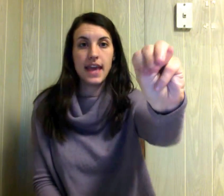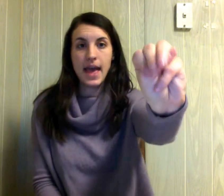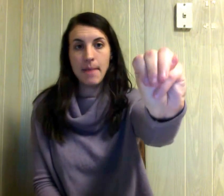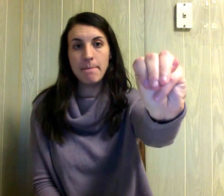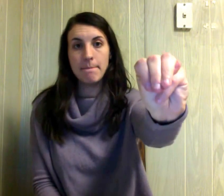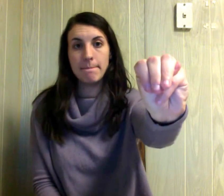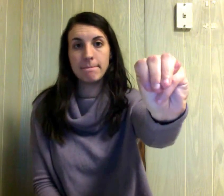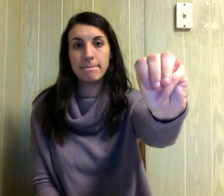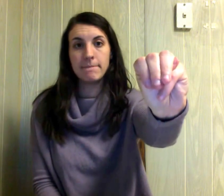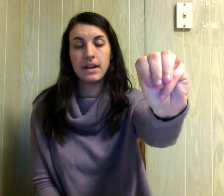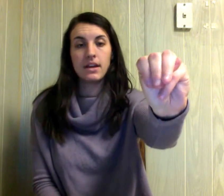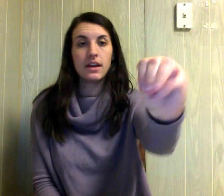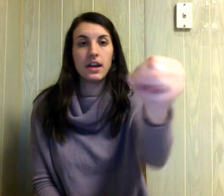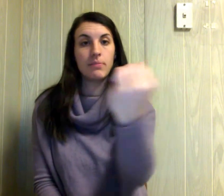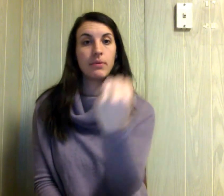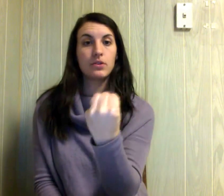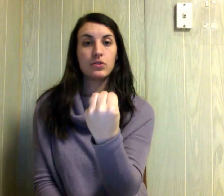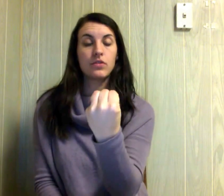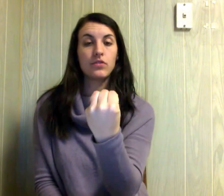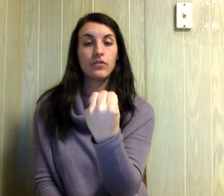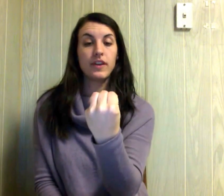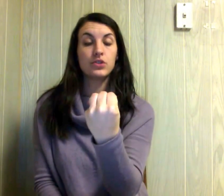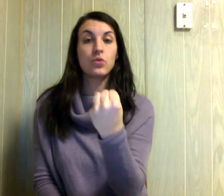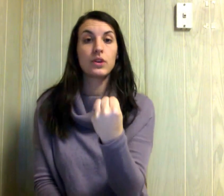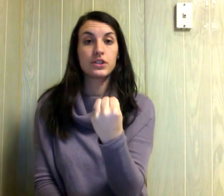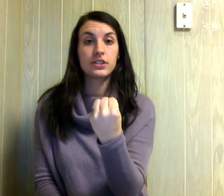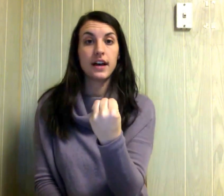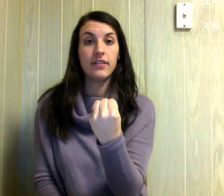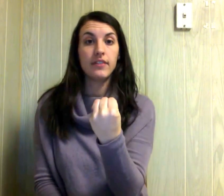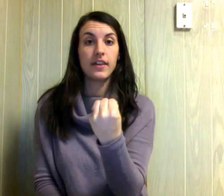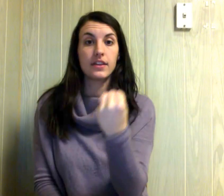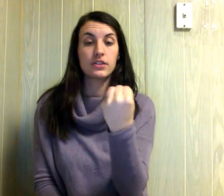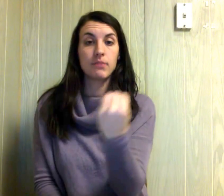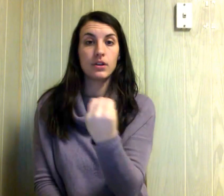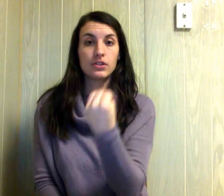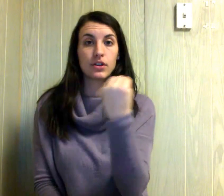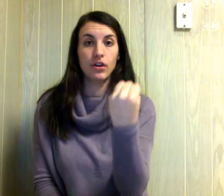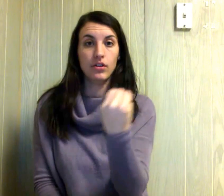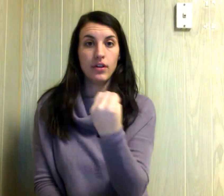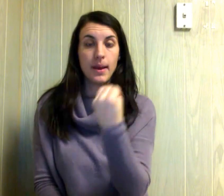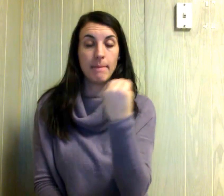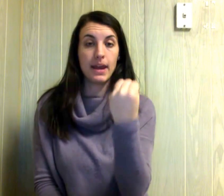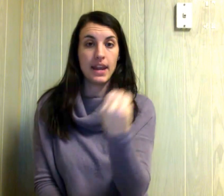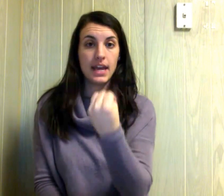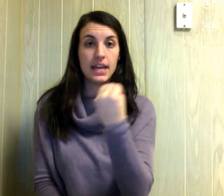M, and you face it towards yourself, and then small circle. Monday.